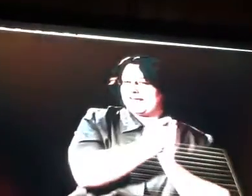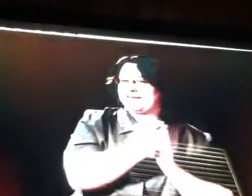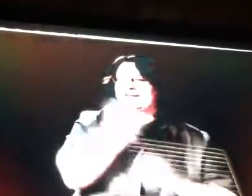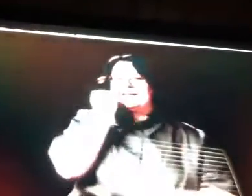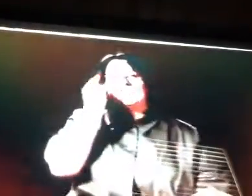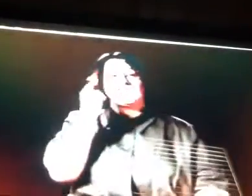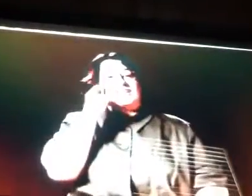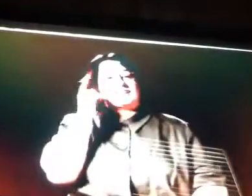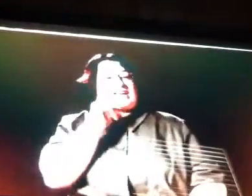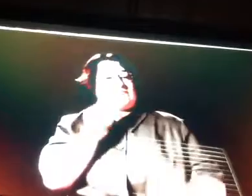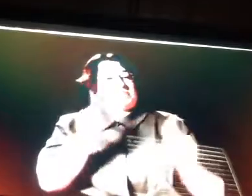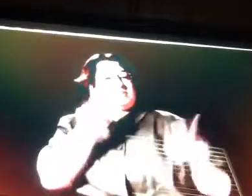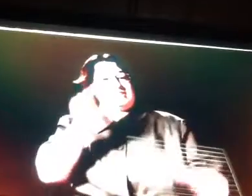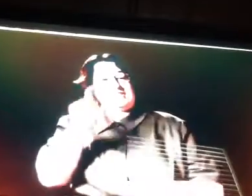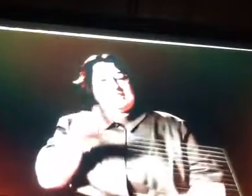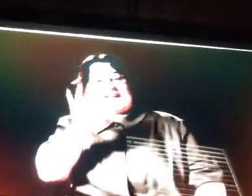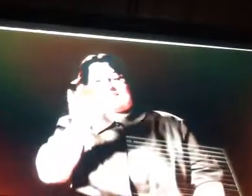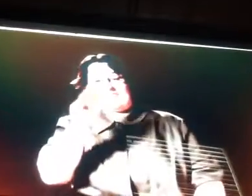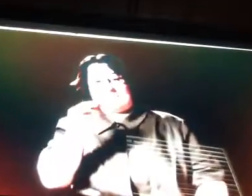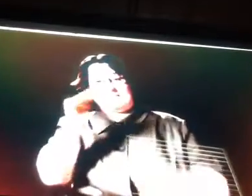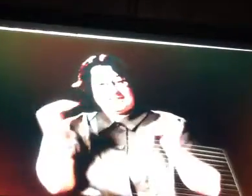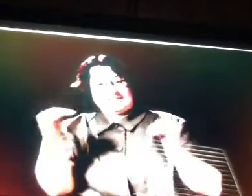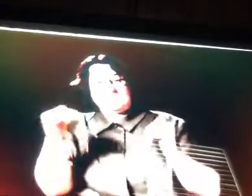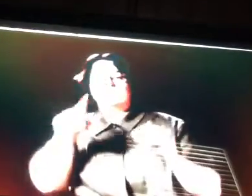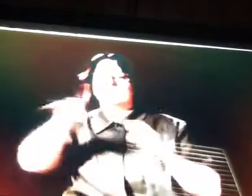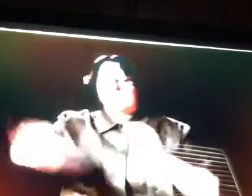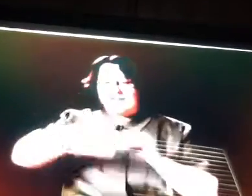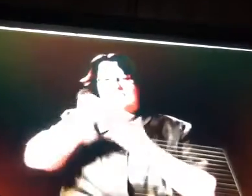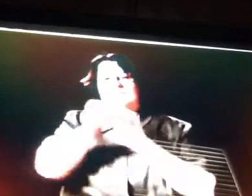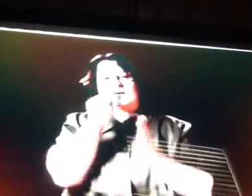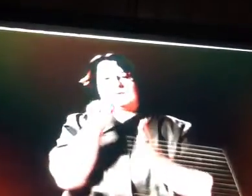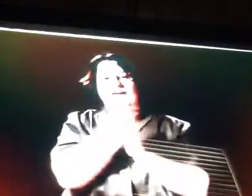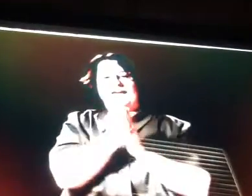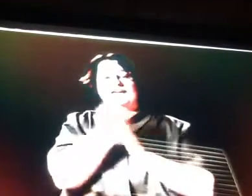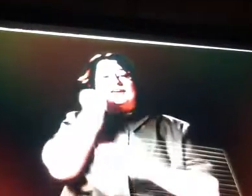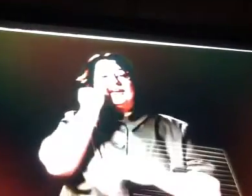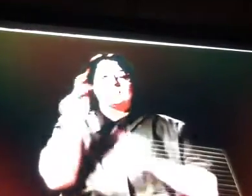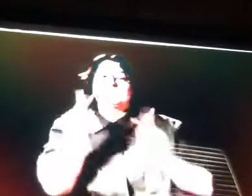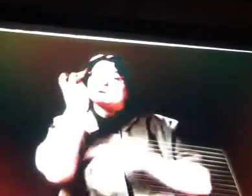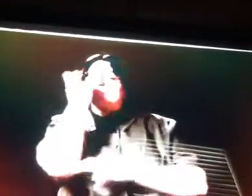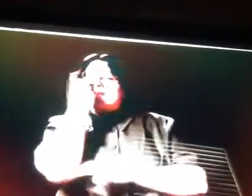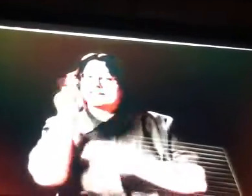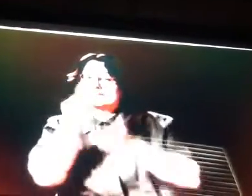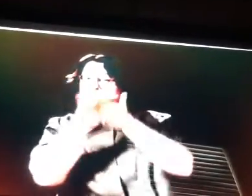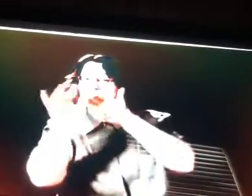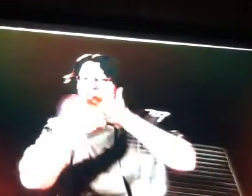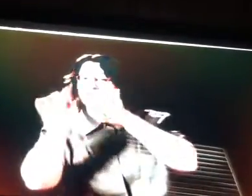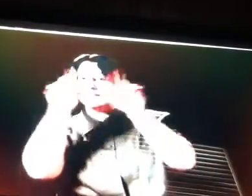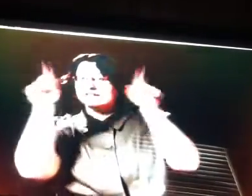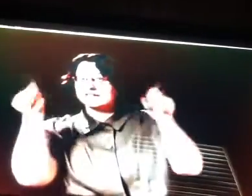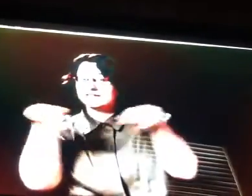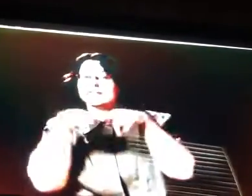wheelchairs know and understand that they will have a way to get in. It's the same with deaf and blind people as